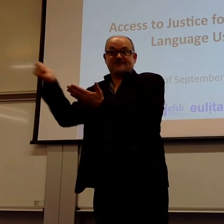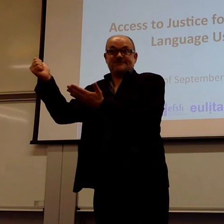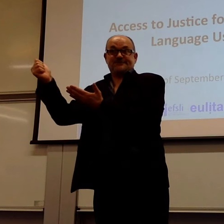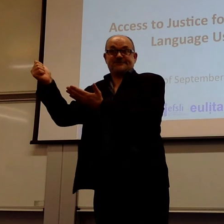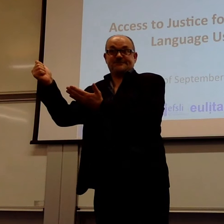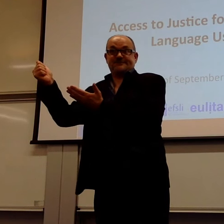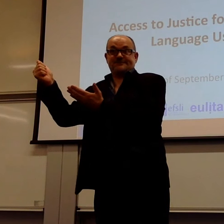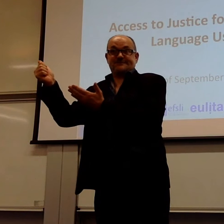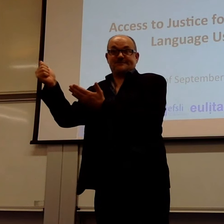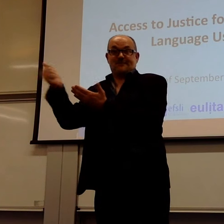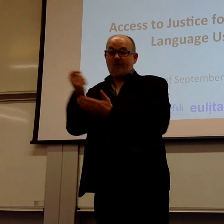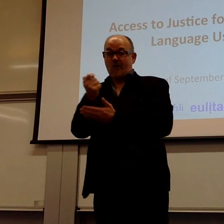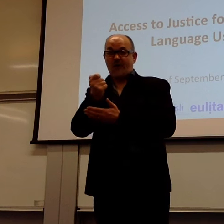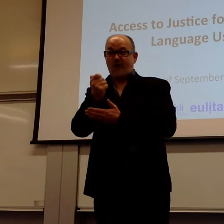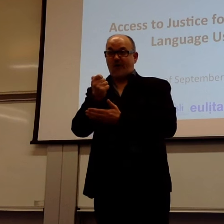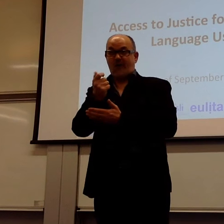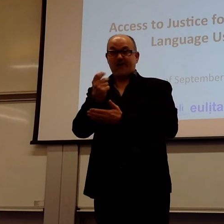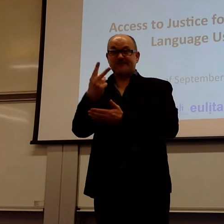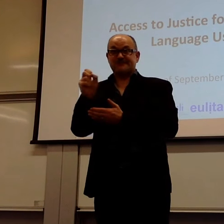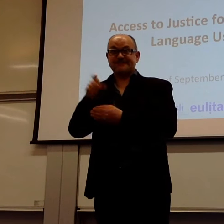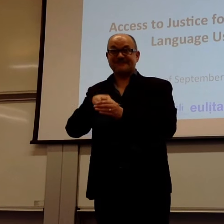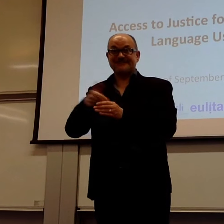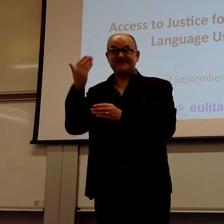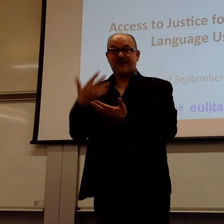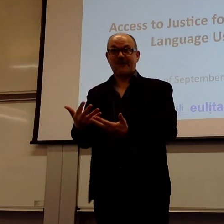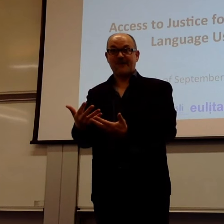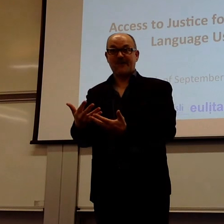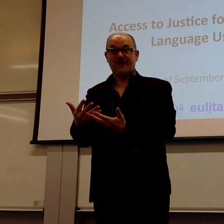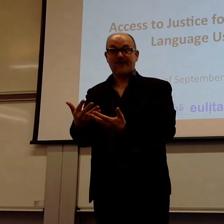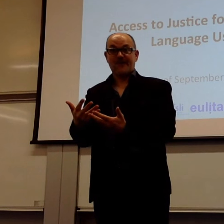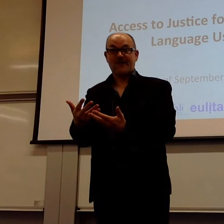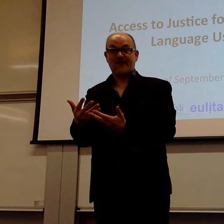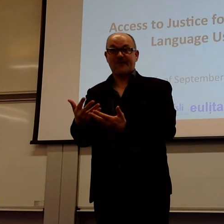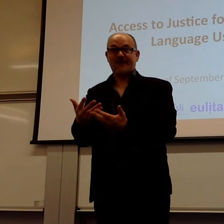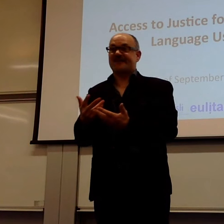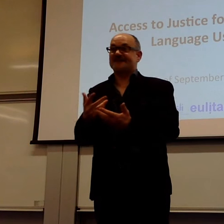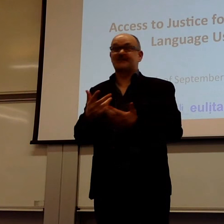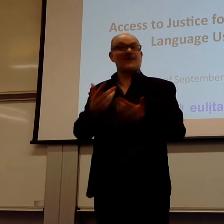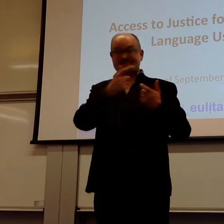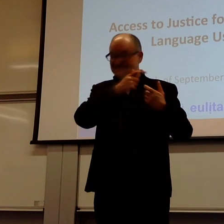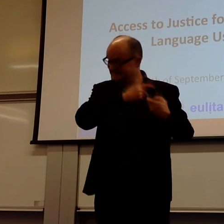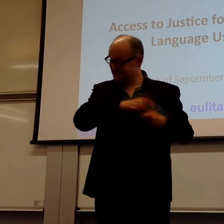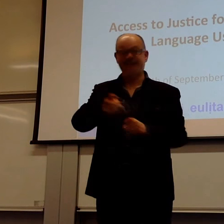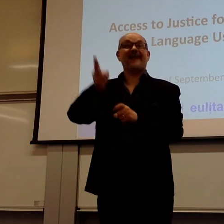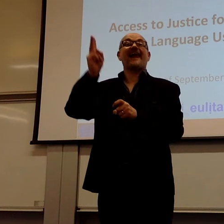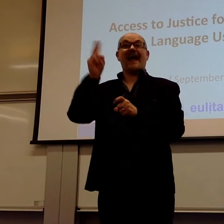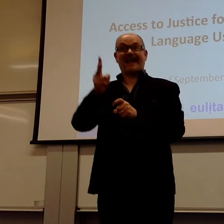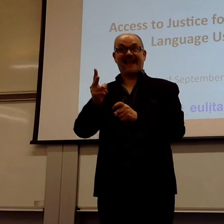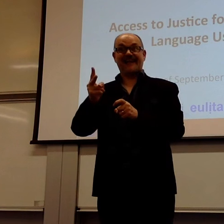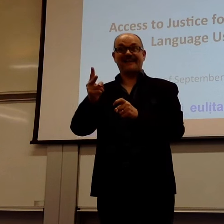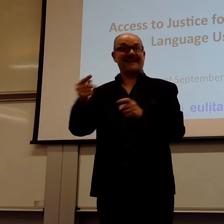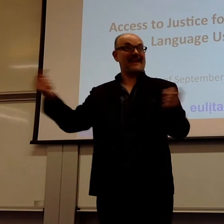The book was published in 1997, which is almost 20 years ago, where we are now. And yet